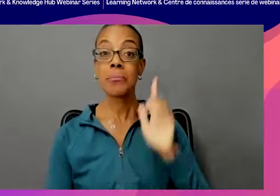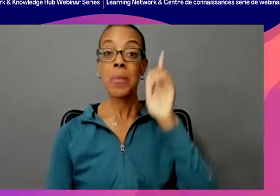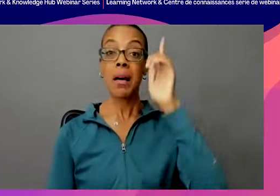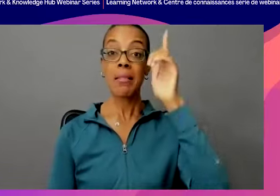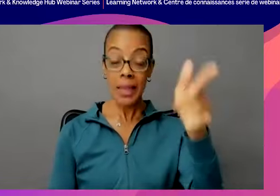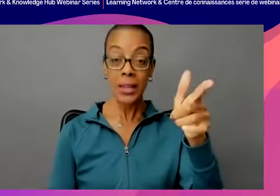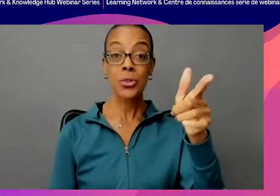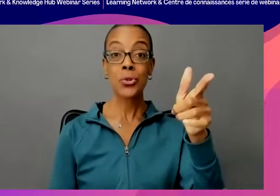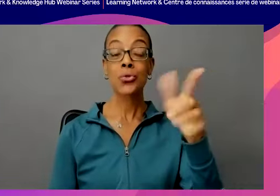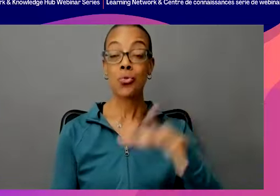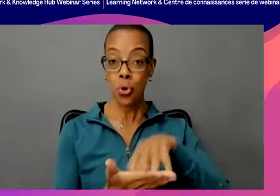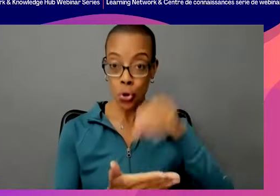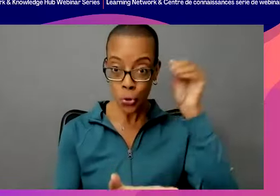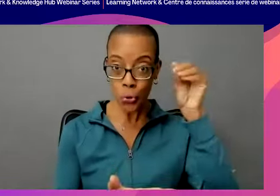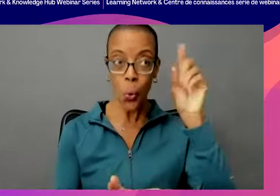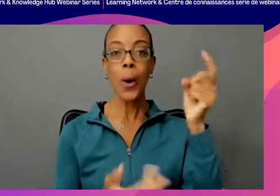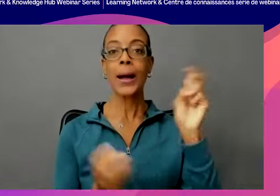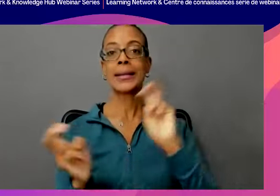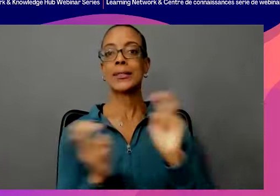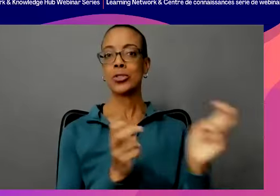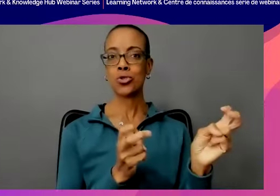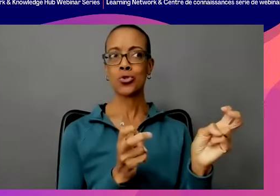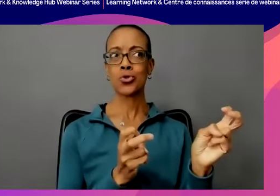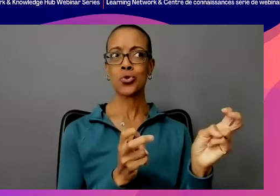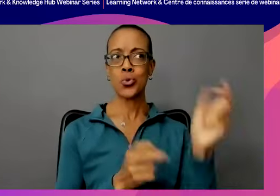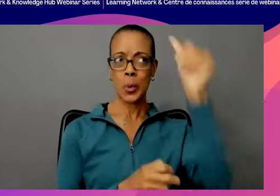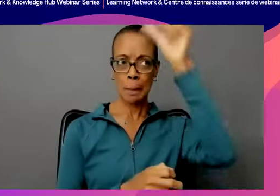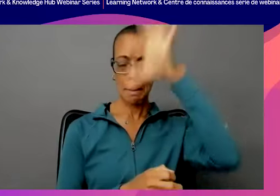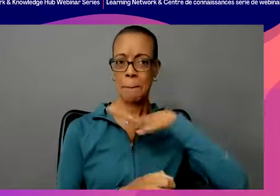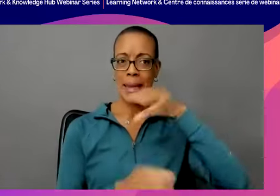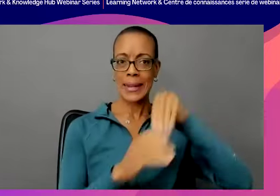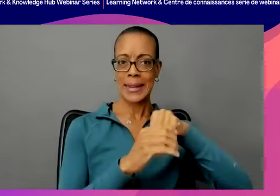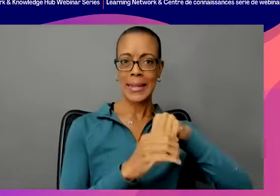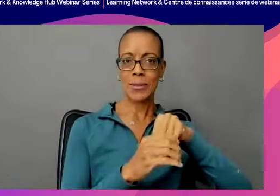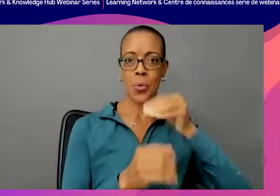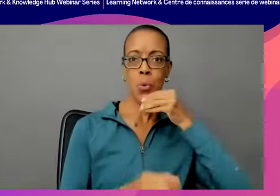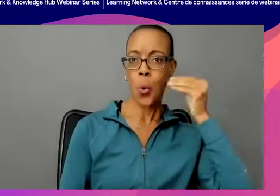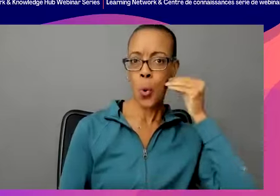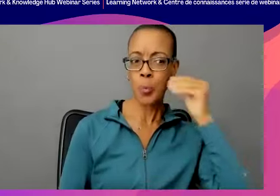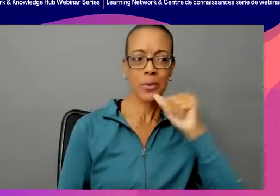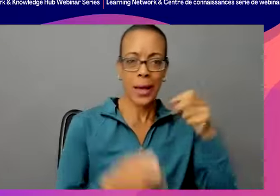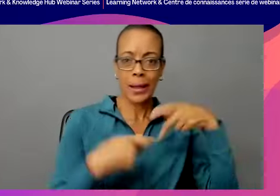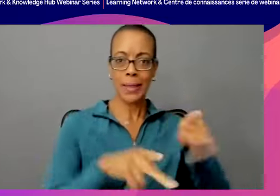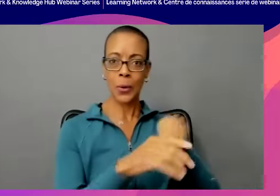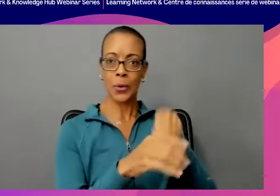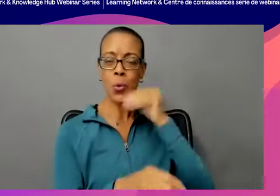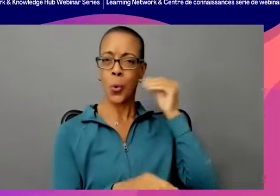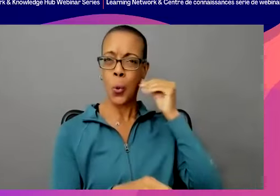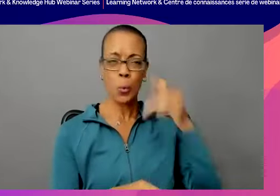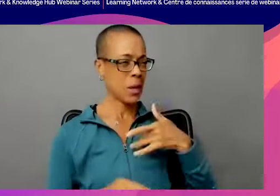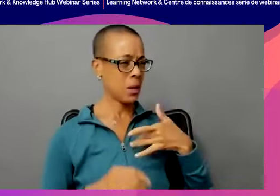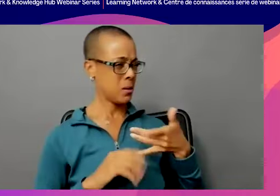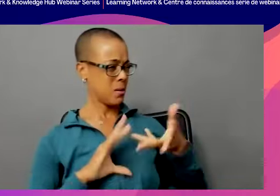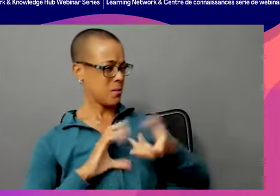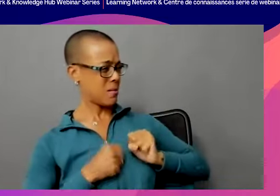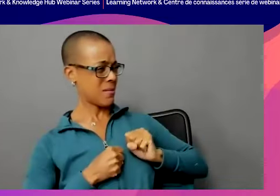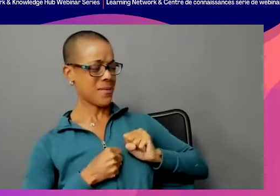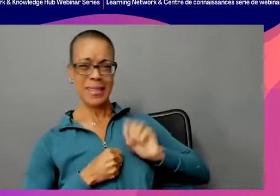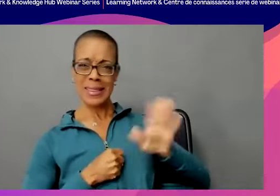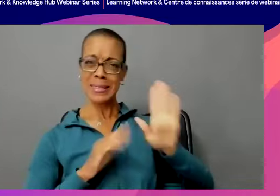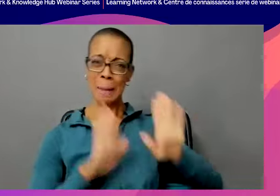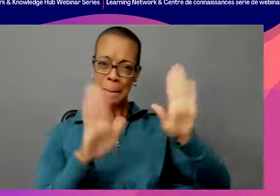an issue with him being in the home and not being there, it broke my heart, because I knew what kind of a good dad, what kind